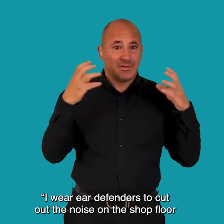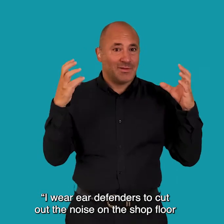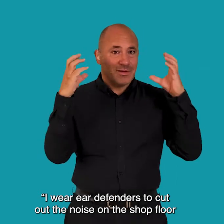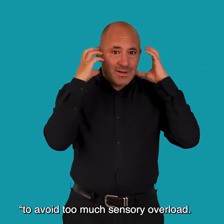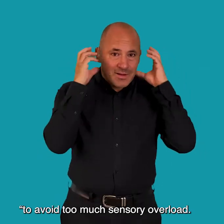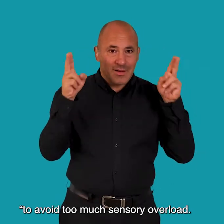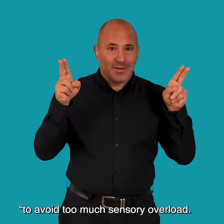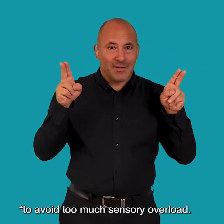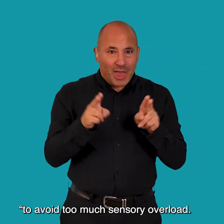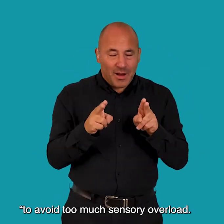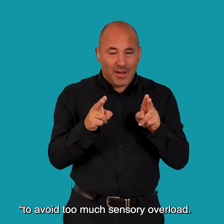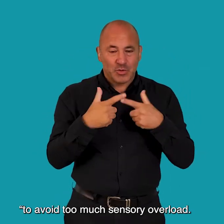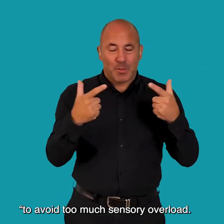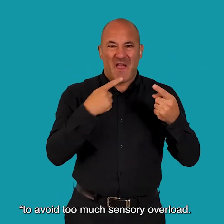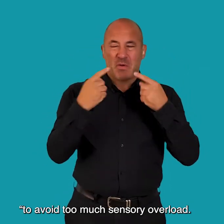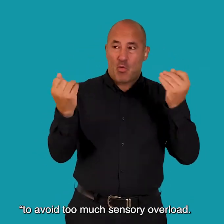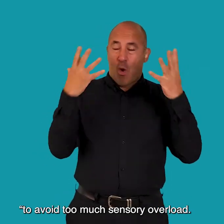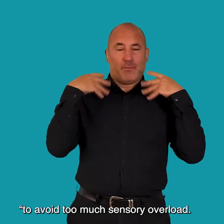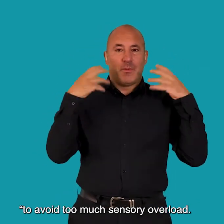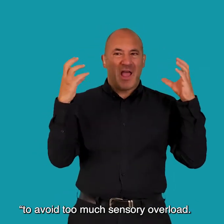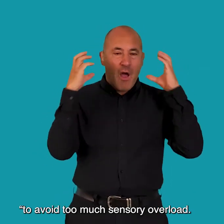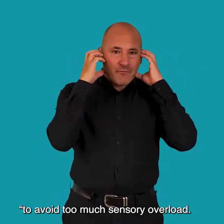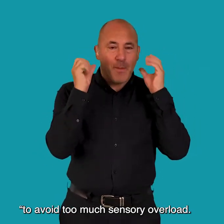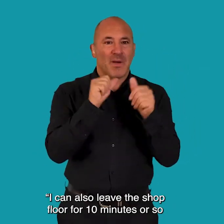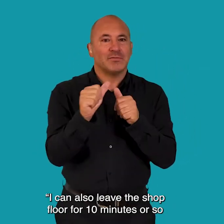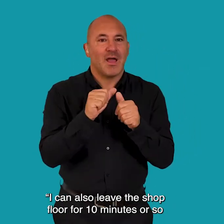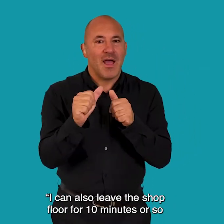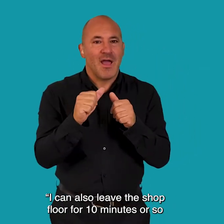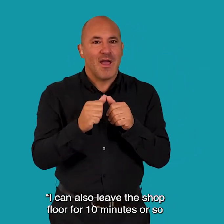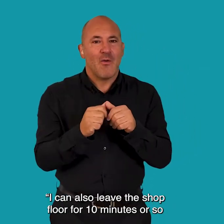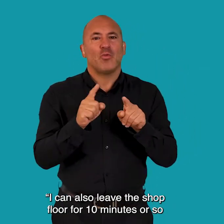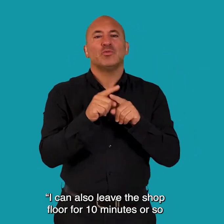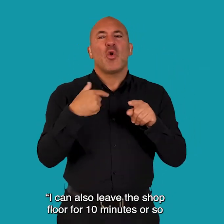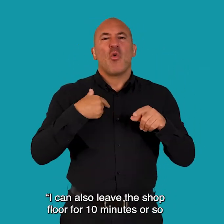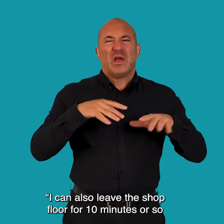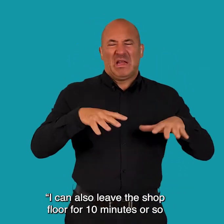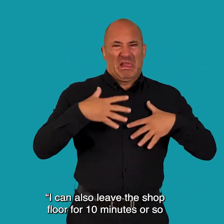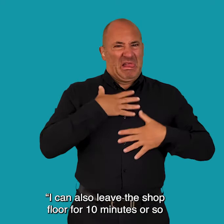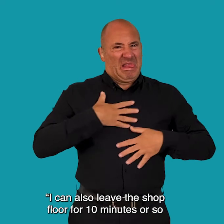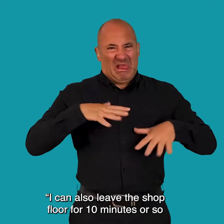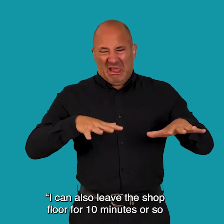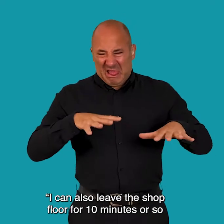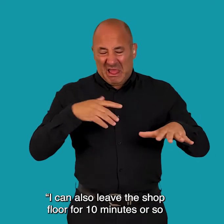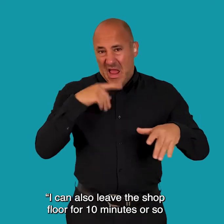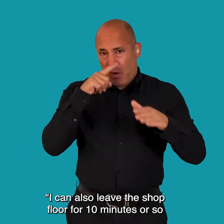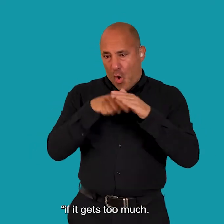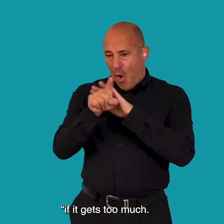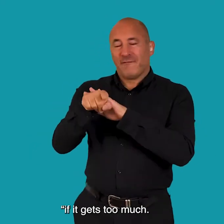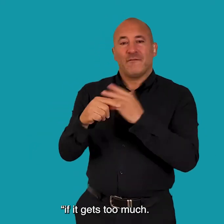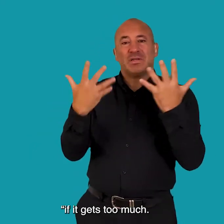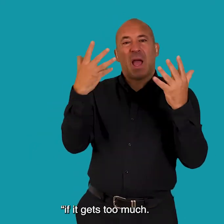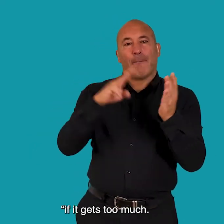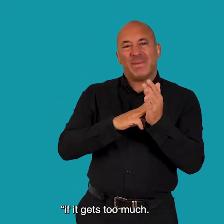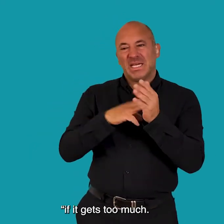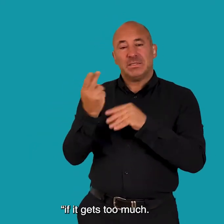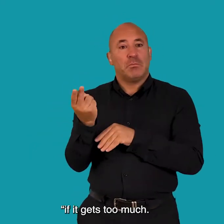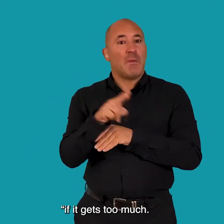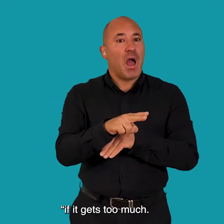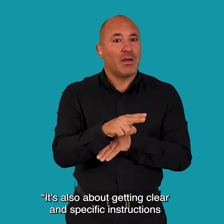to avoid too much sensory overload. I can also leave the shop floor for 10 minutes or so if it gets too much. It's